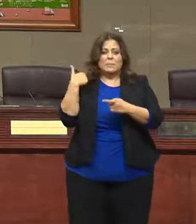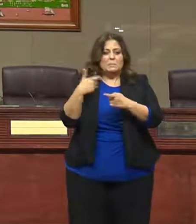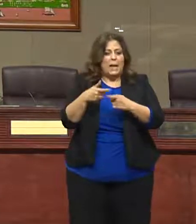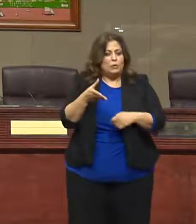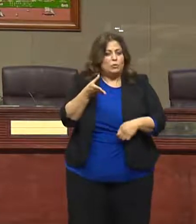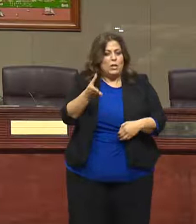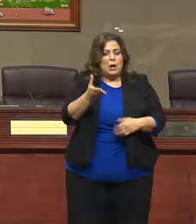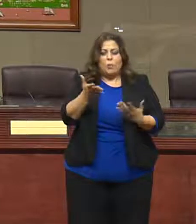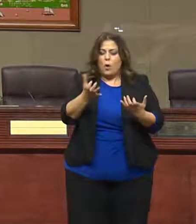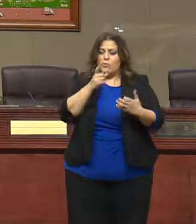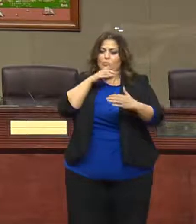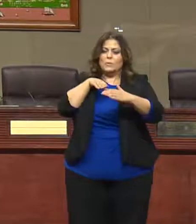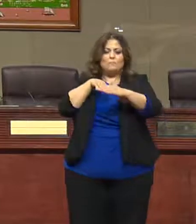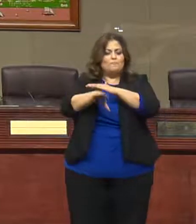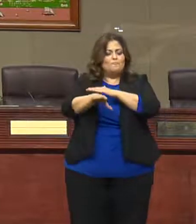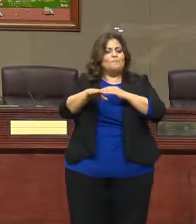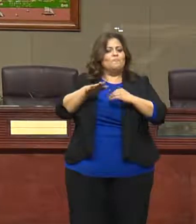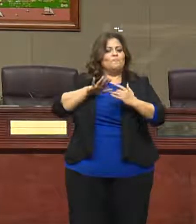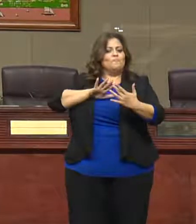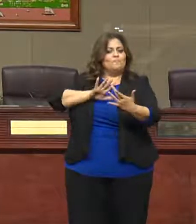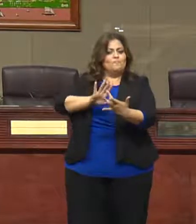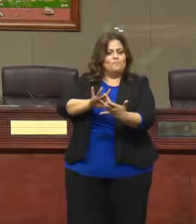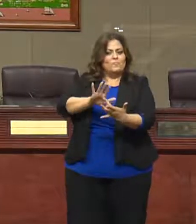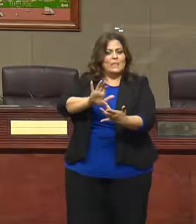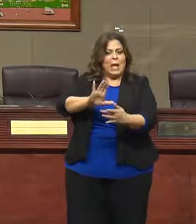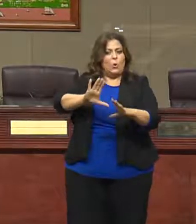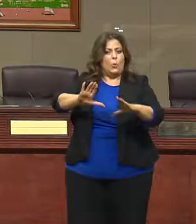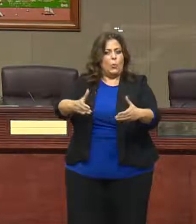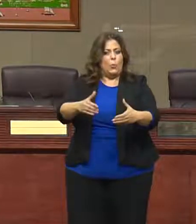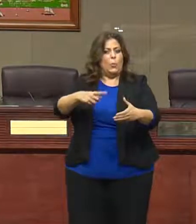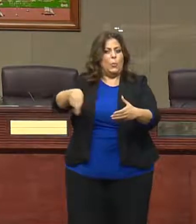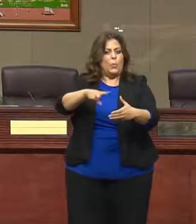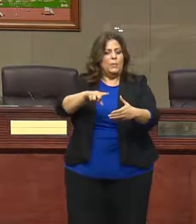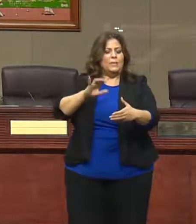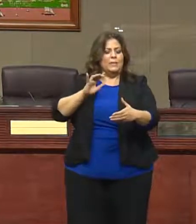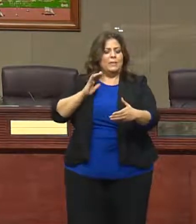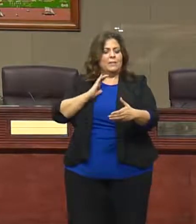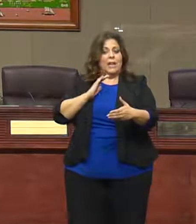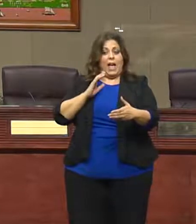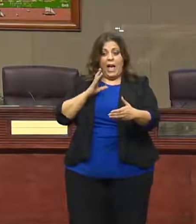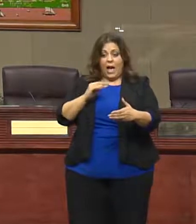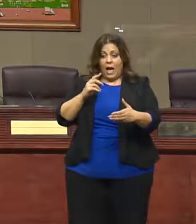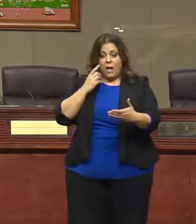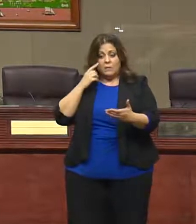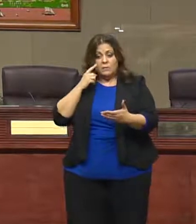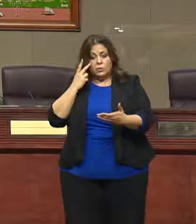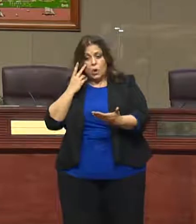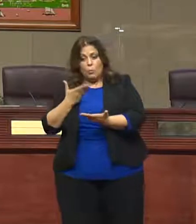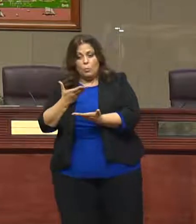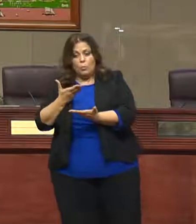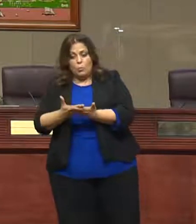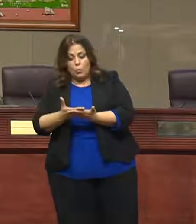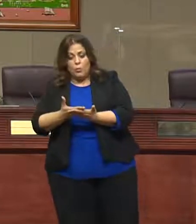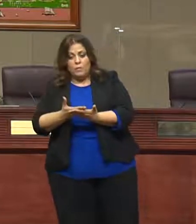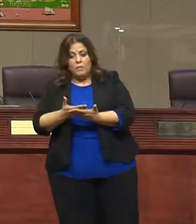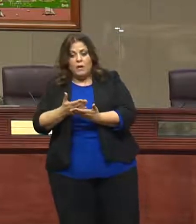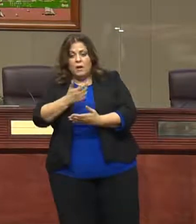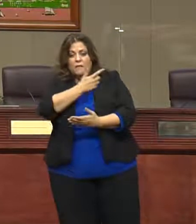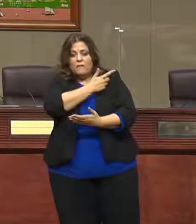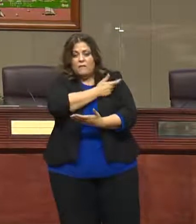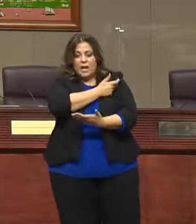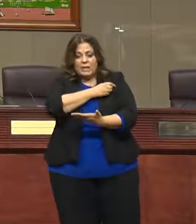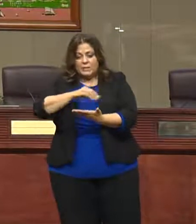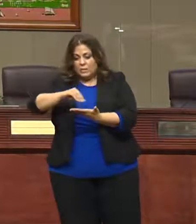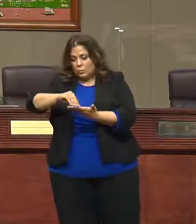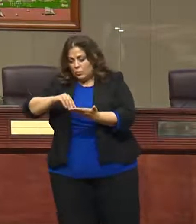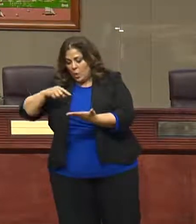We wanted to reach that particular demographic with that mission, and we were successful in ensuring that the people who lived there in that